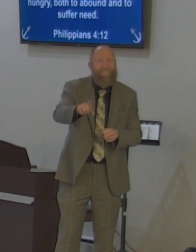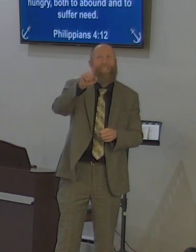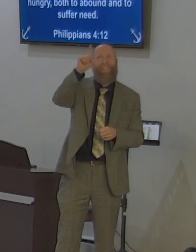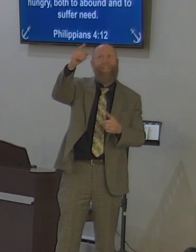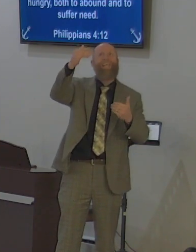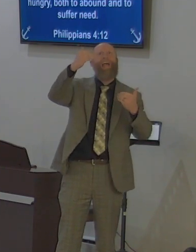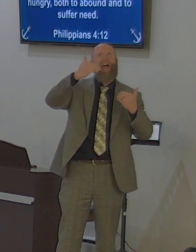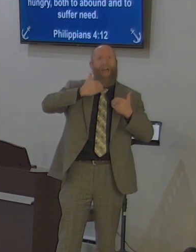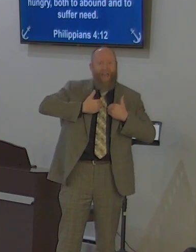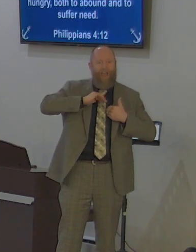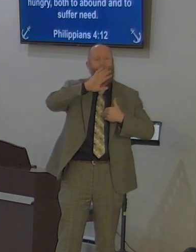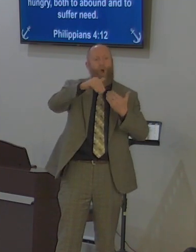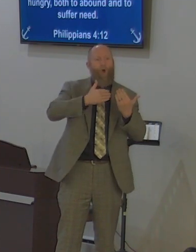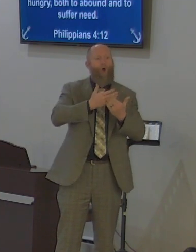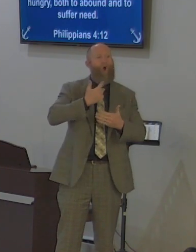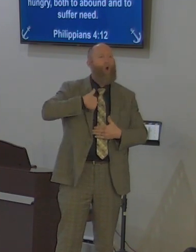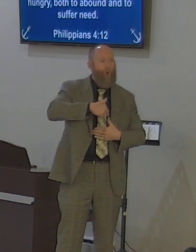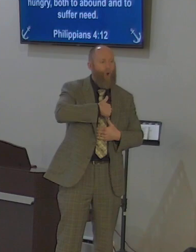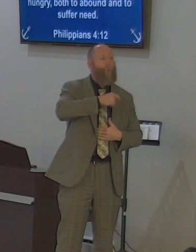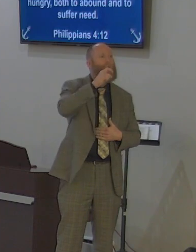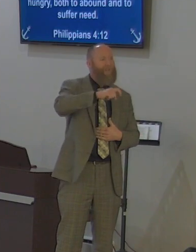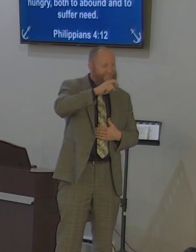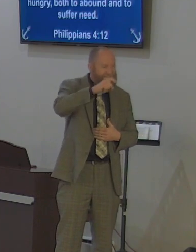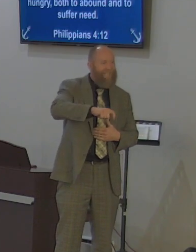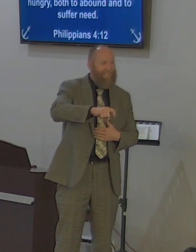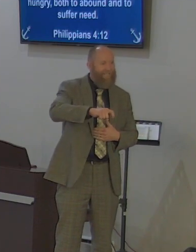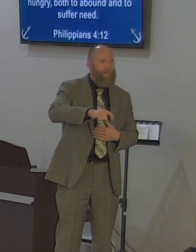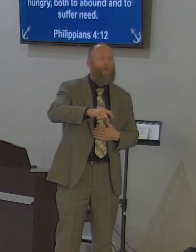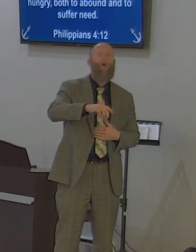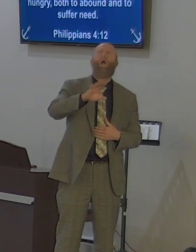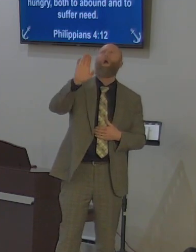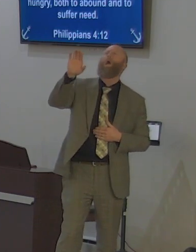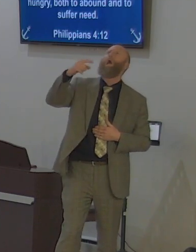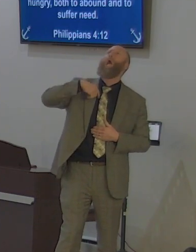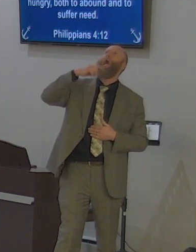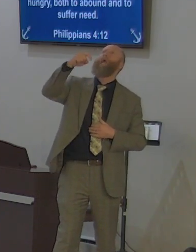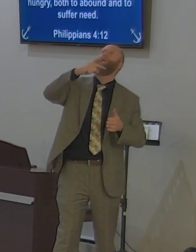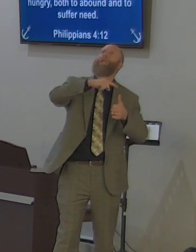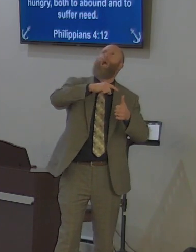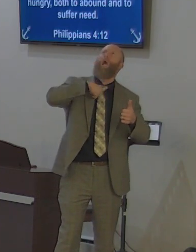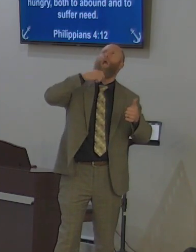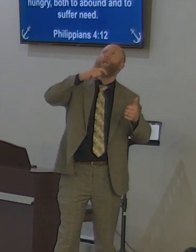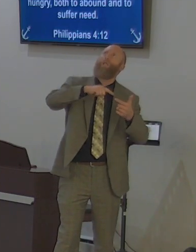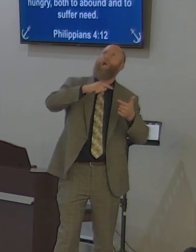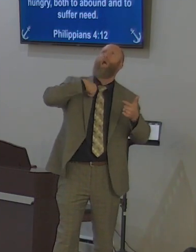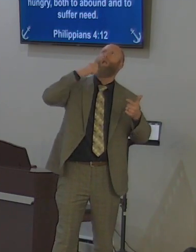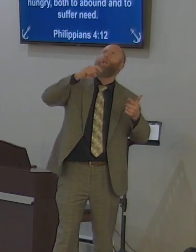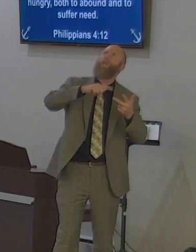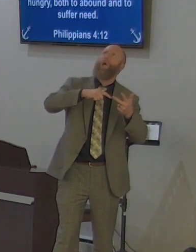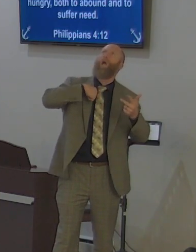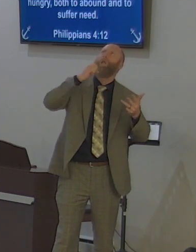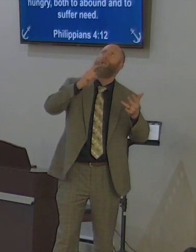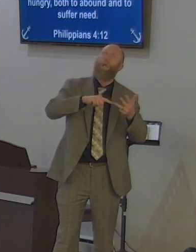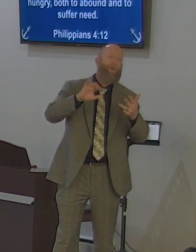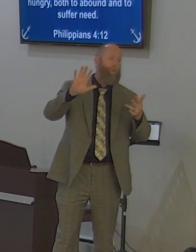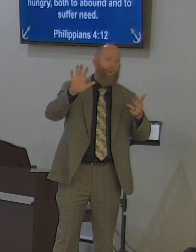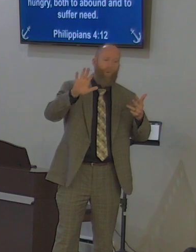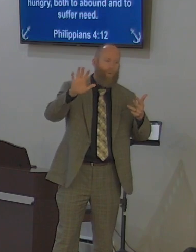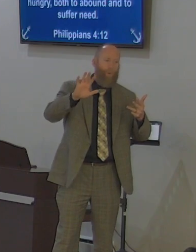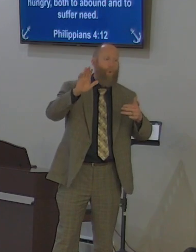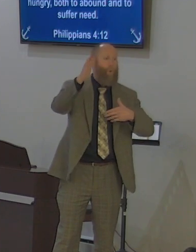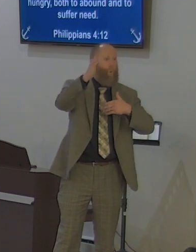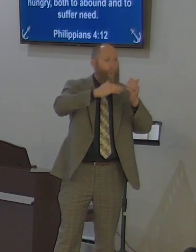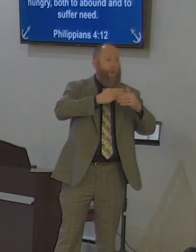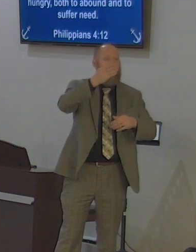and abounding is not him making a list and going, yeah, check, did that one, I got that one under control. No, this abasing and abounding is him saying, no matter